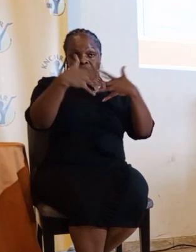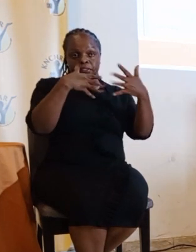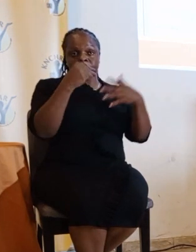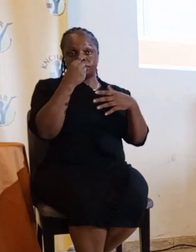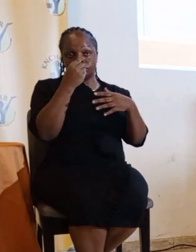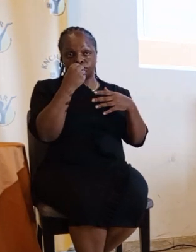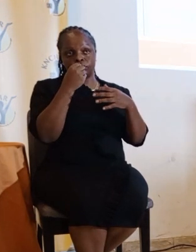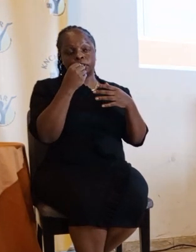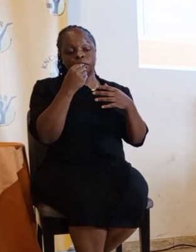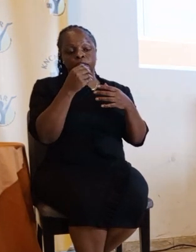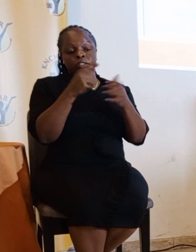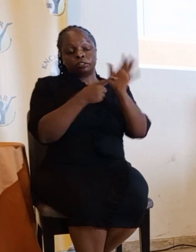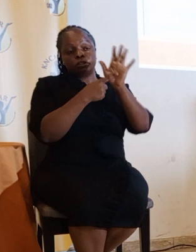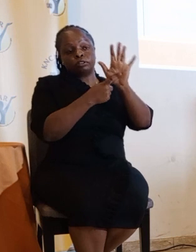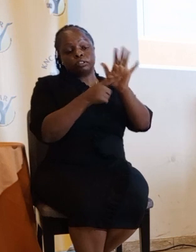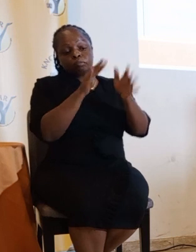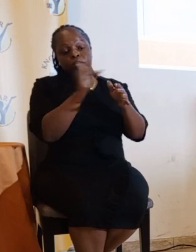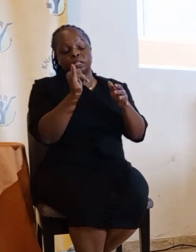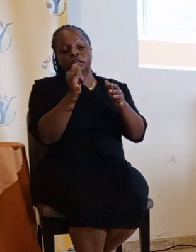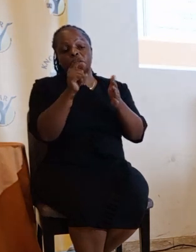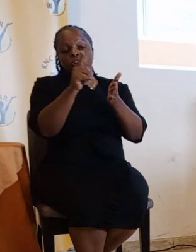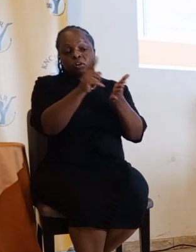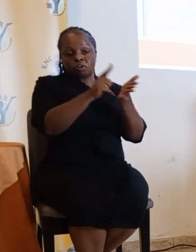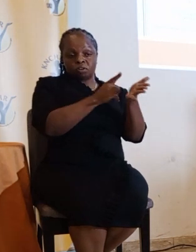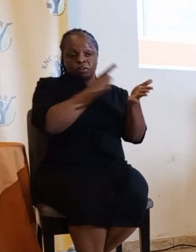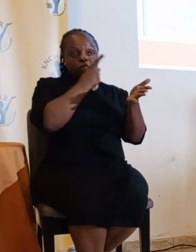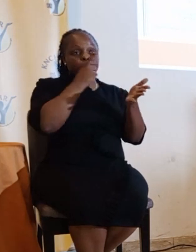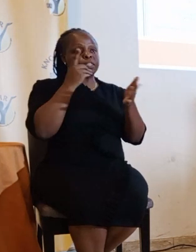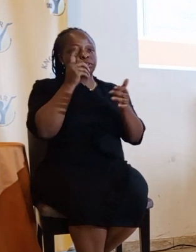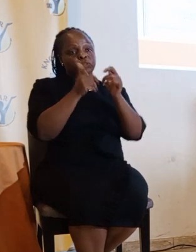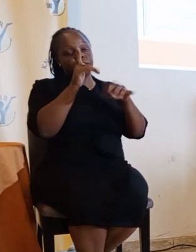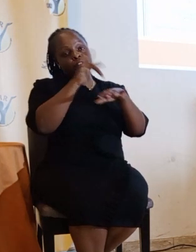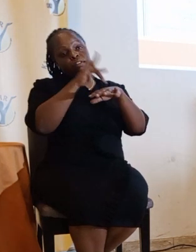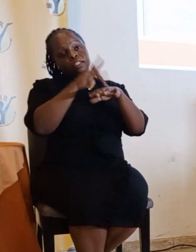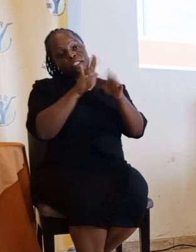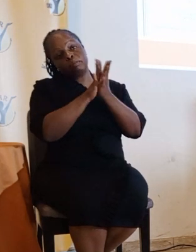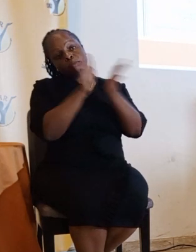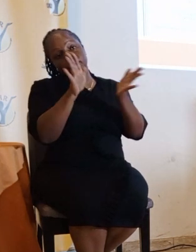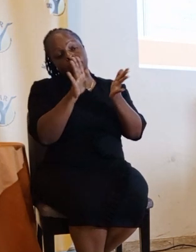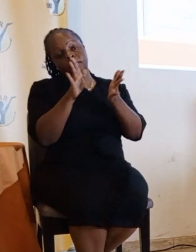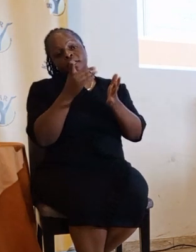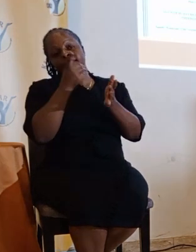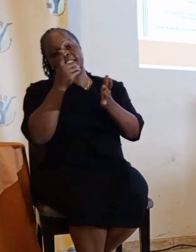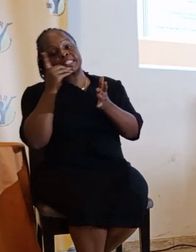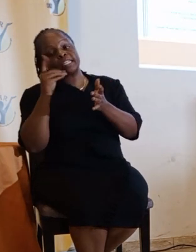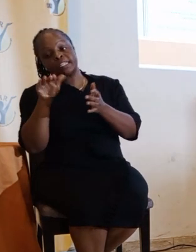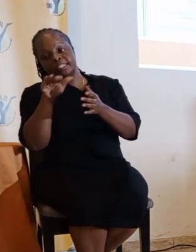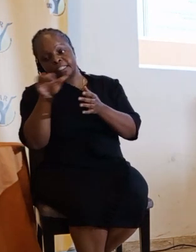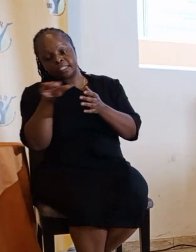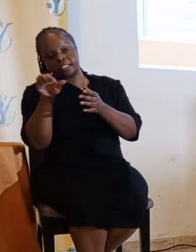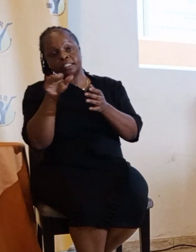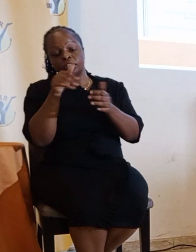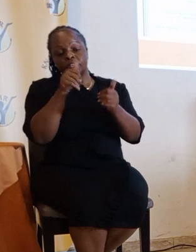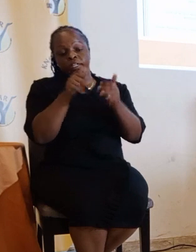was exacerbated by prolonged drought that affected most arid and semi-arid counties, leading